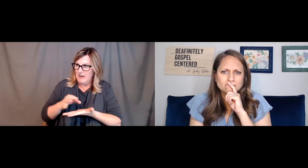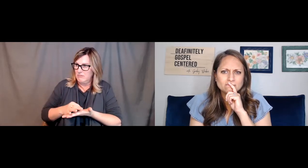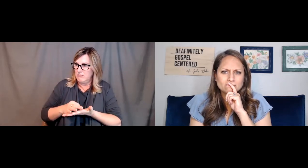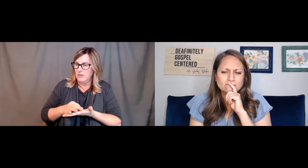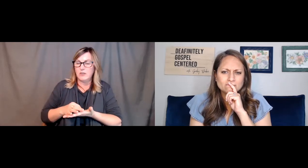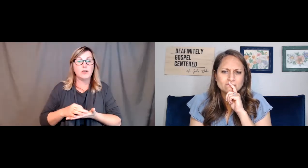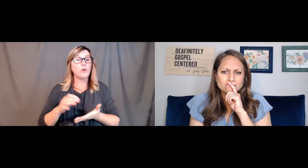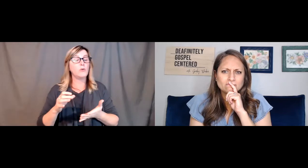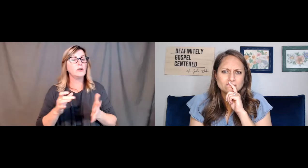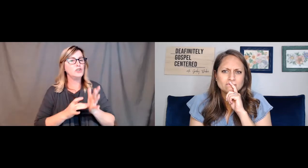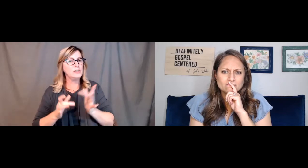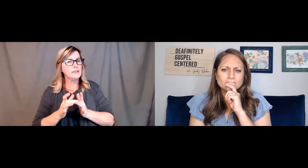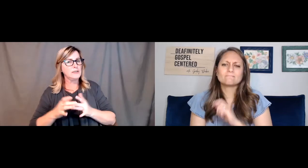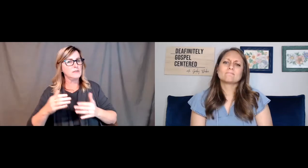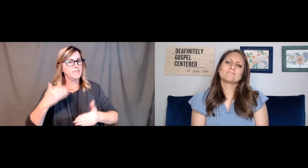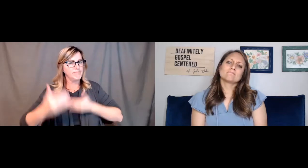losing those coins.